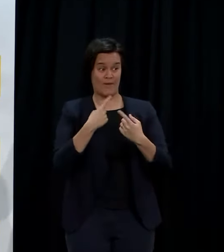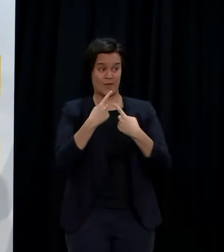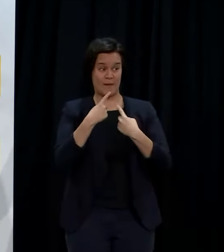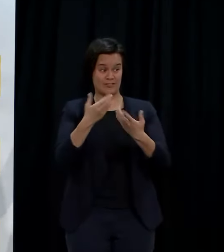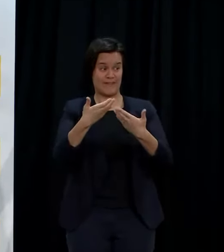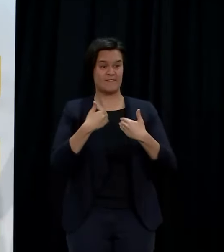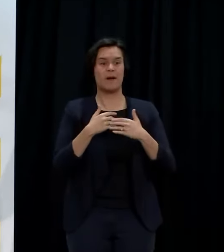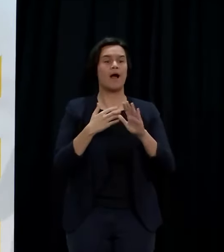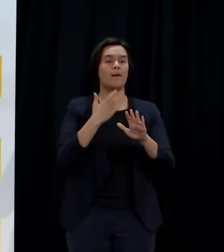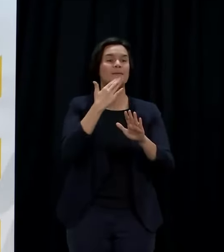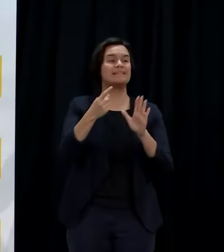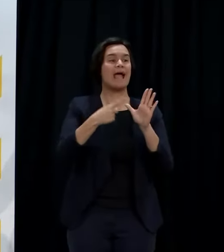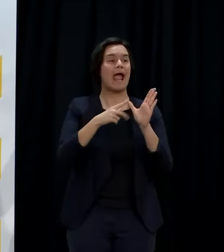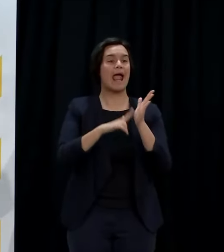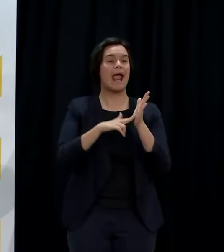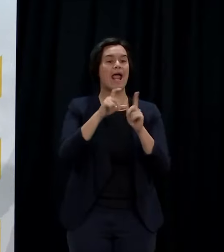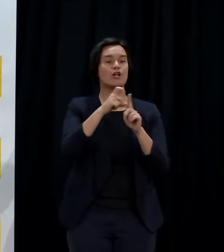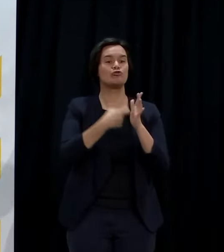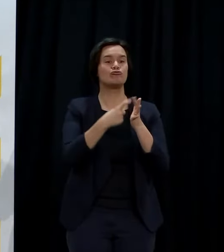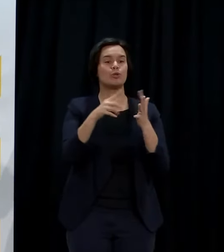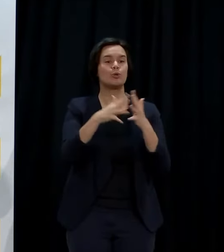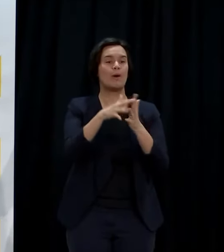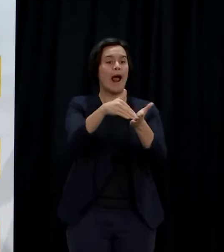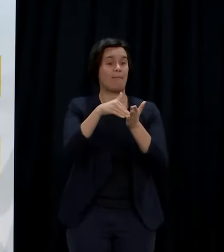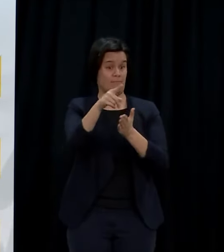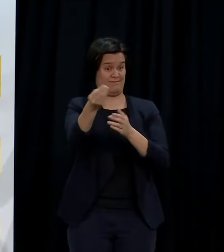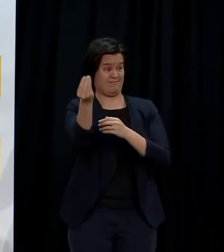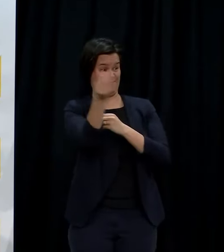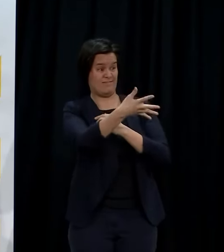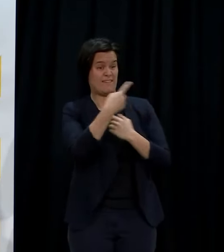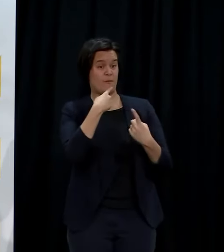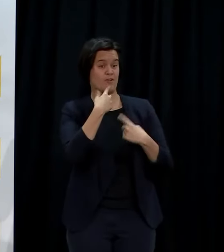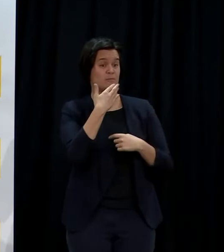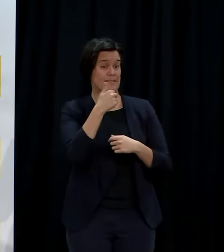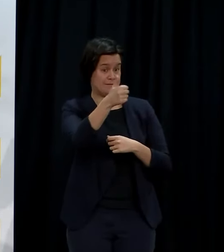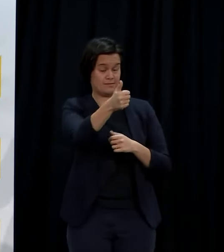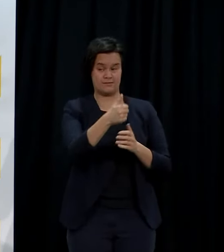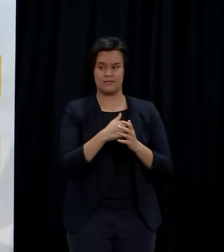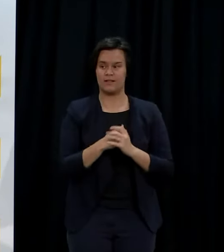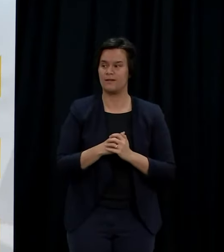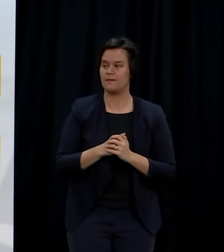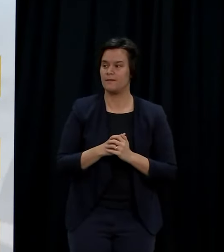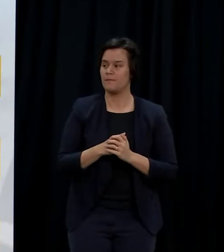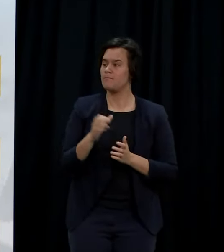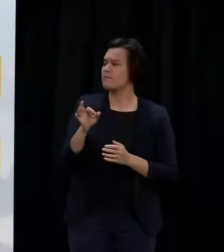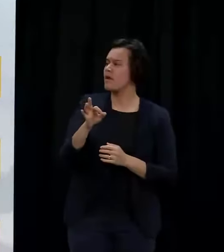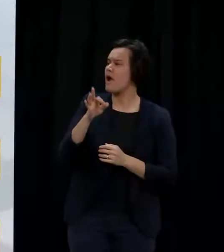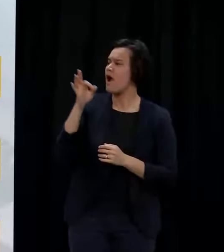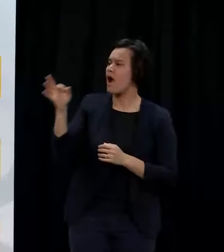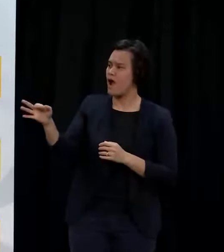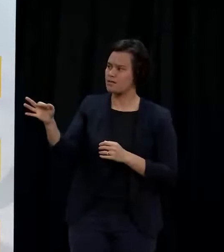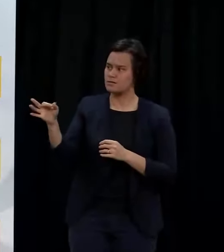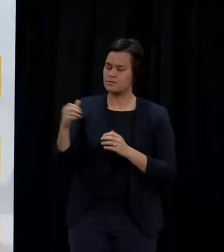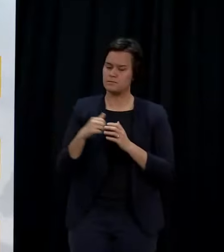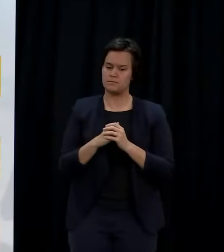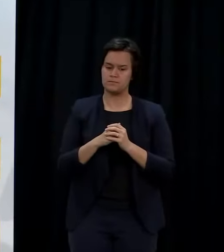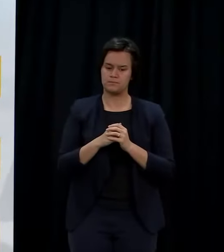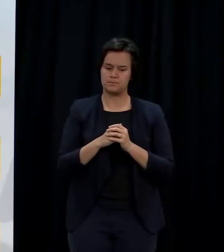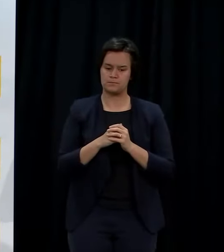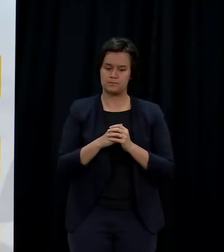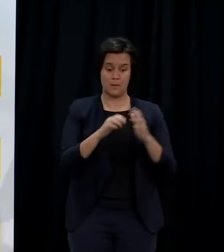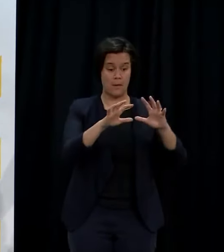lovely Andrew at the back to help me with that later. Thank you. Yes? Has there been any transmission between bubbles since